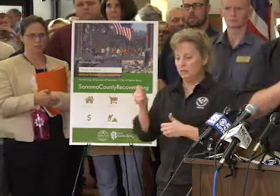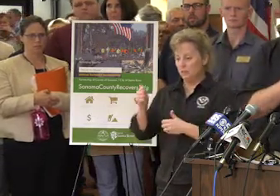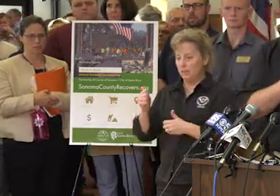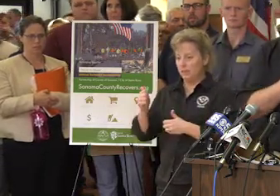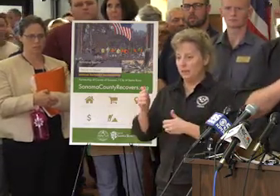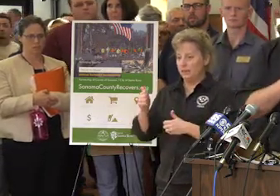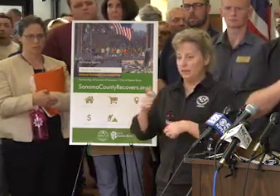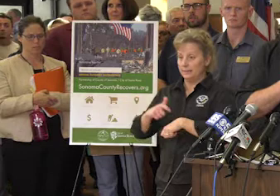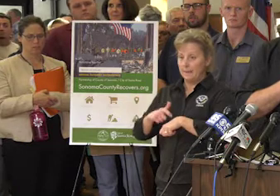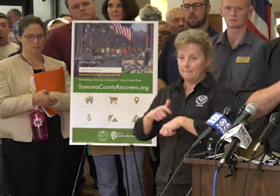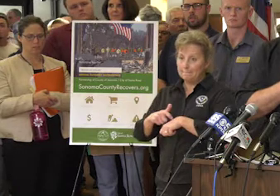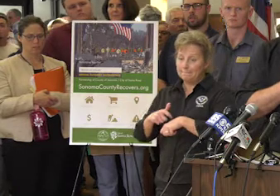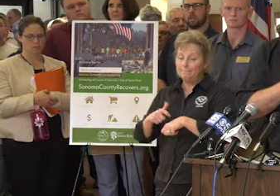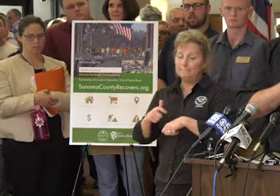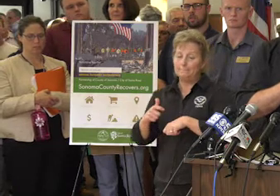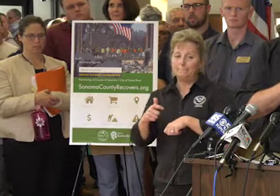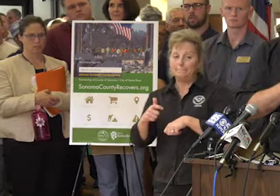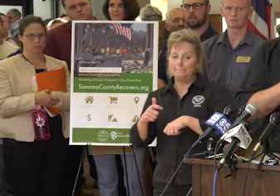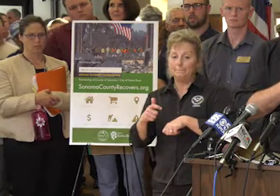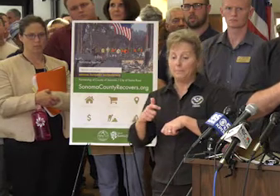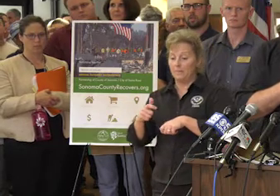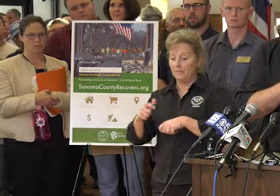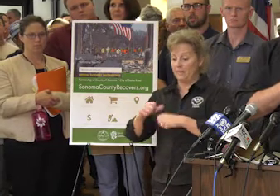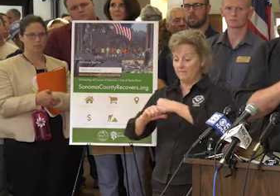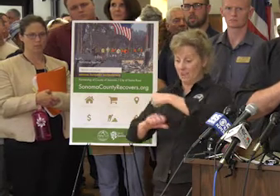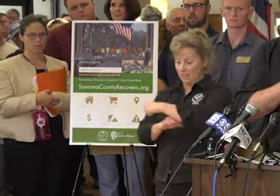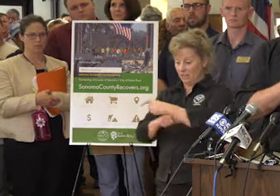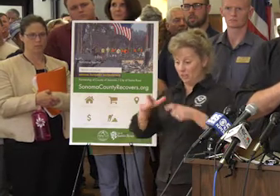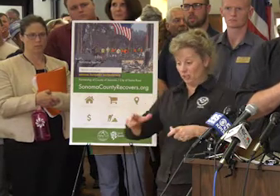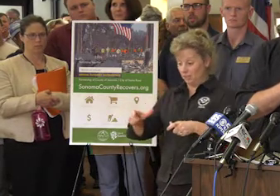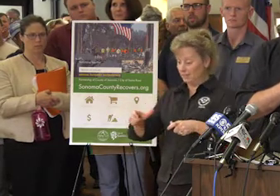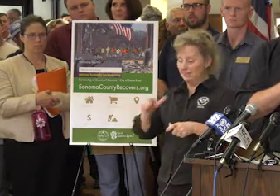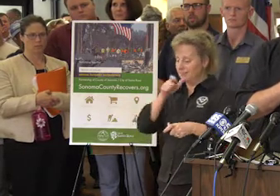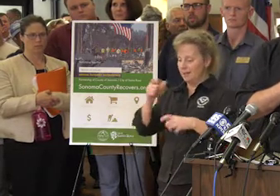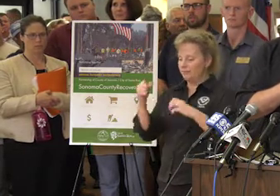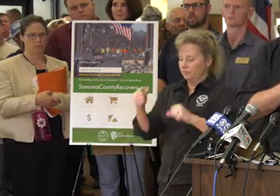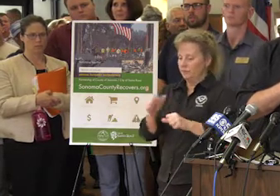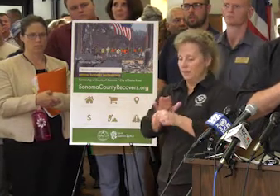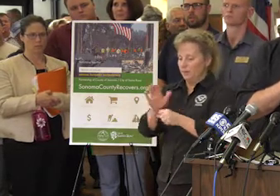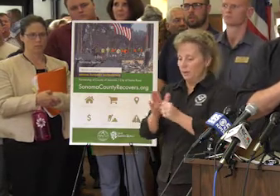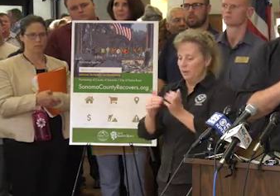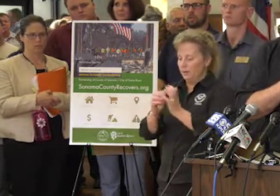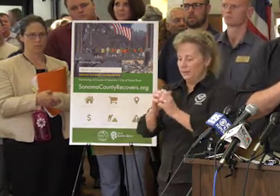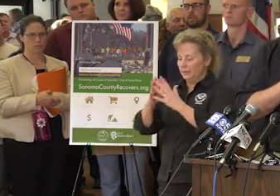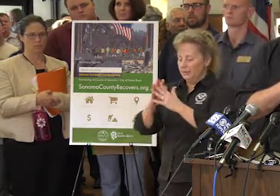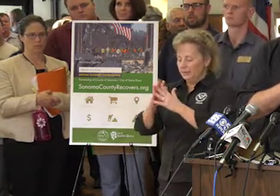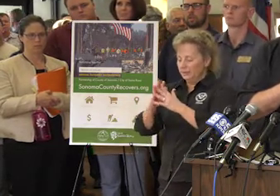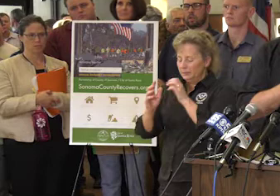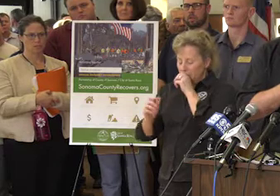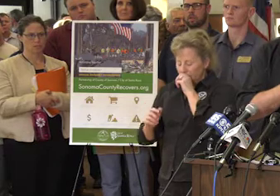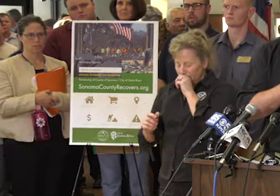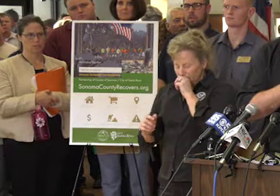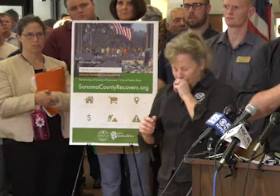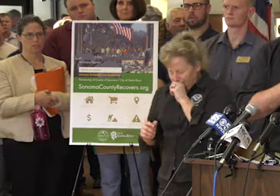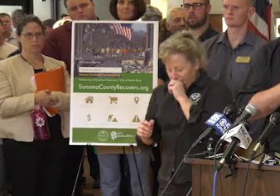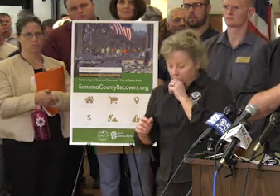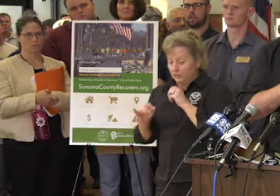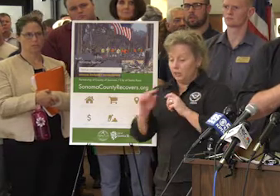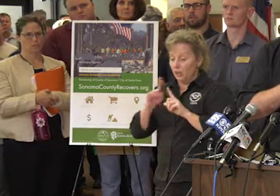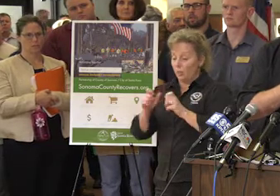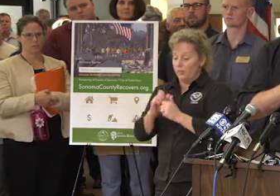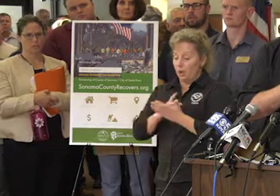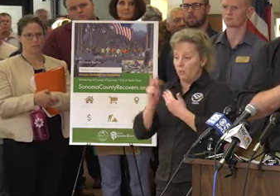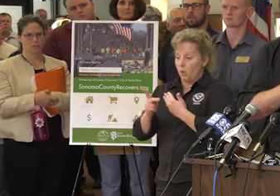of the time, the structural integrity of those foundations is not safe to rebuild. So if you choose to go with our program,